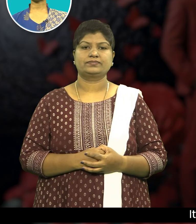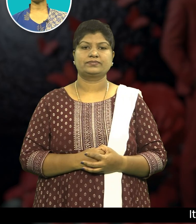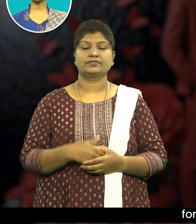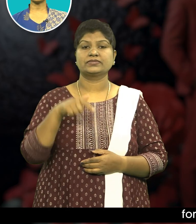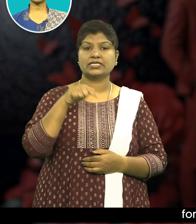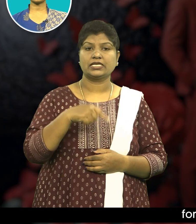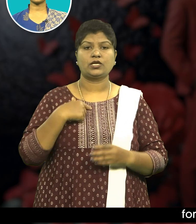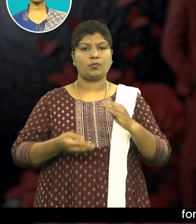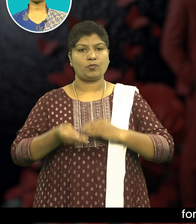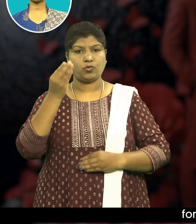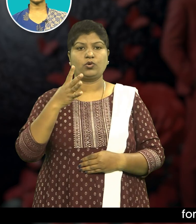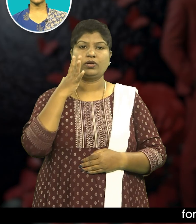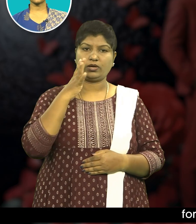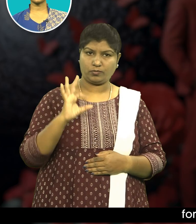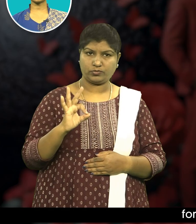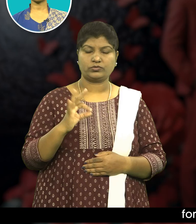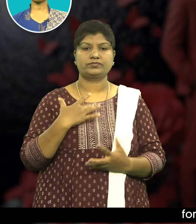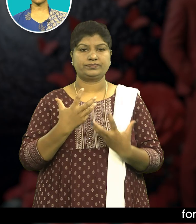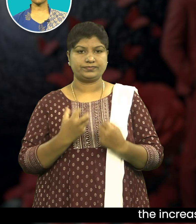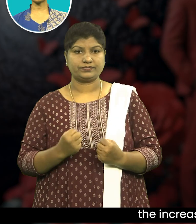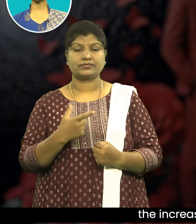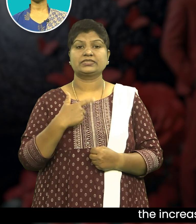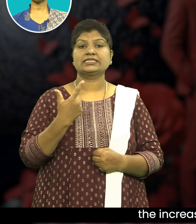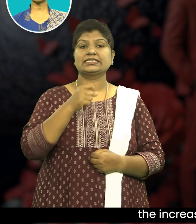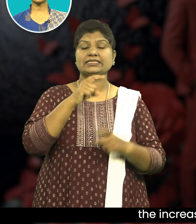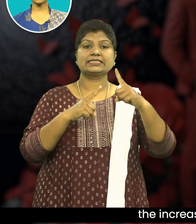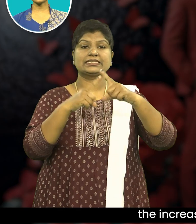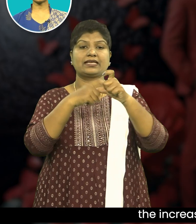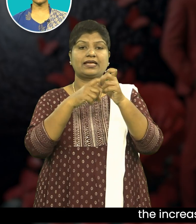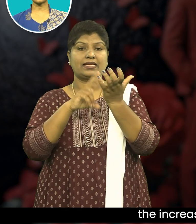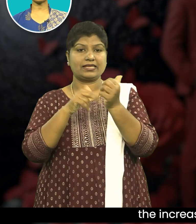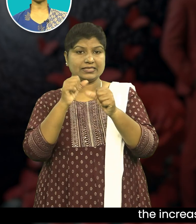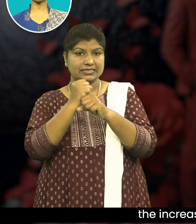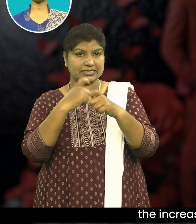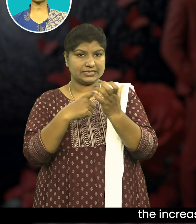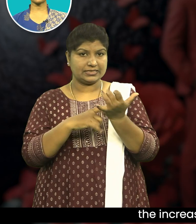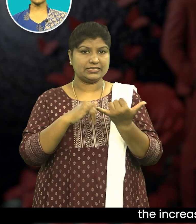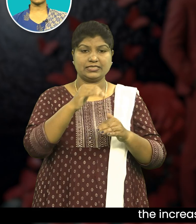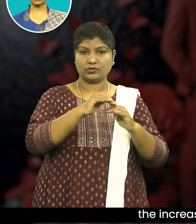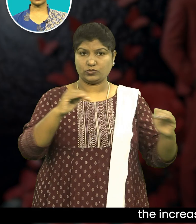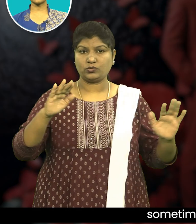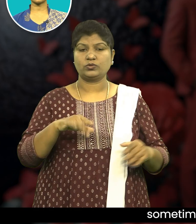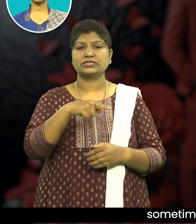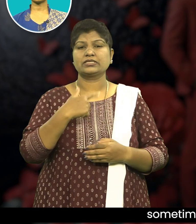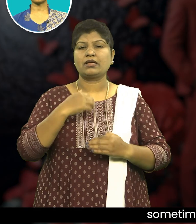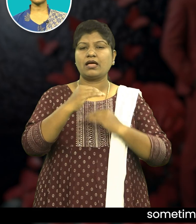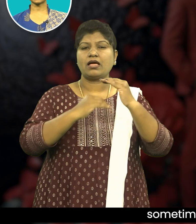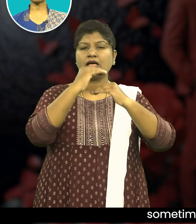It is more necessary for teenagers because the increased activity of sweat